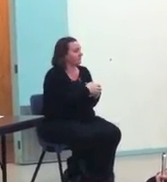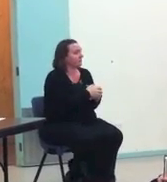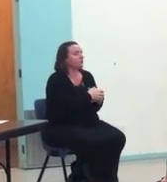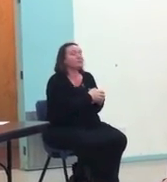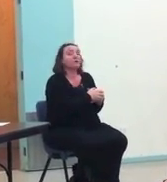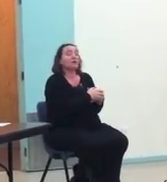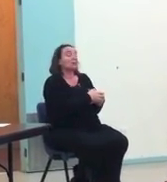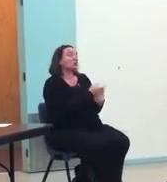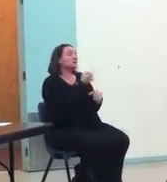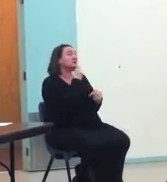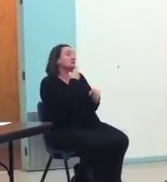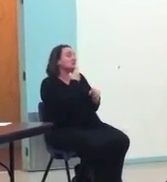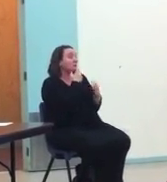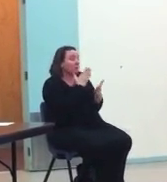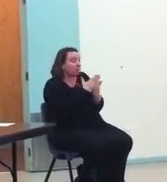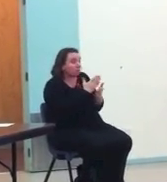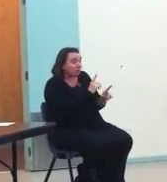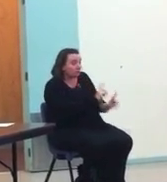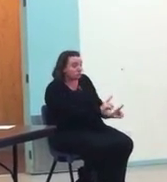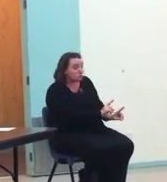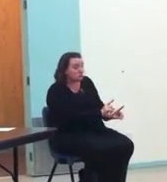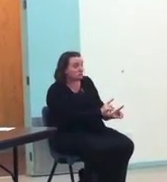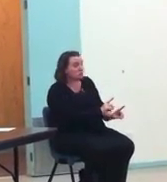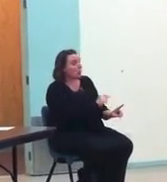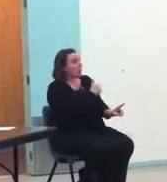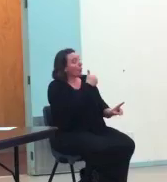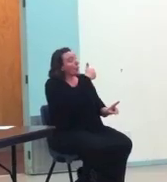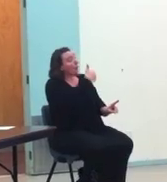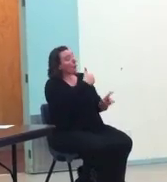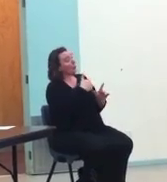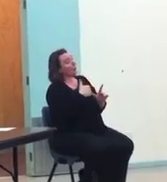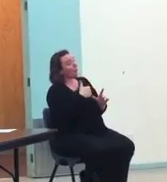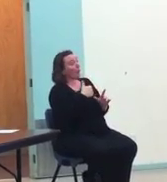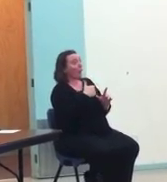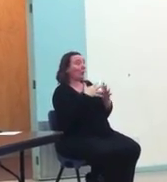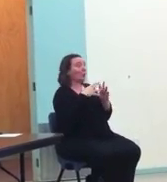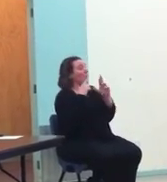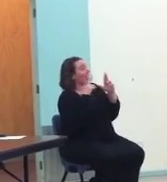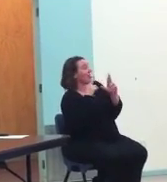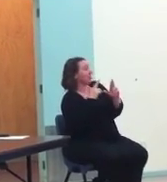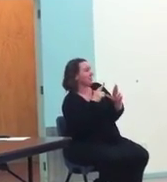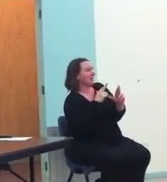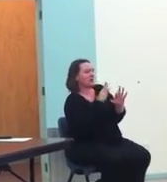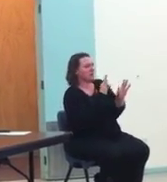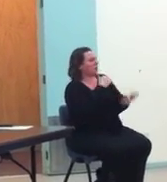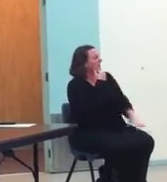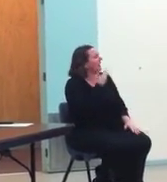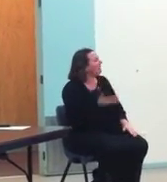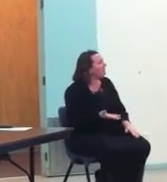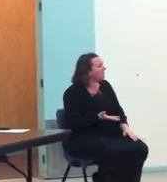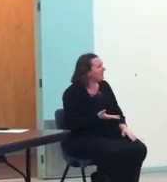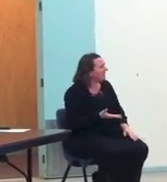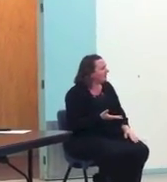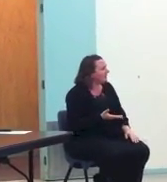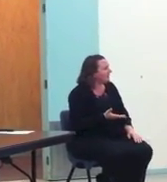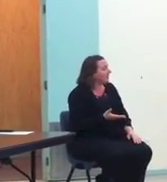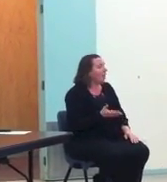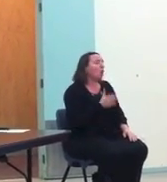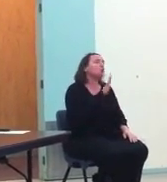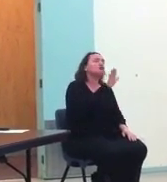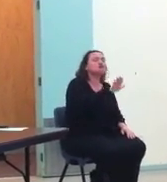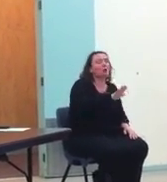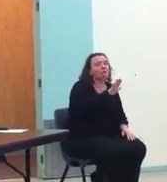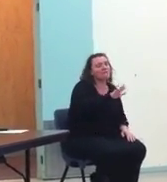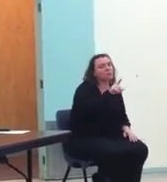the simple reality is that goodwill is not enough. It's not enough to say, oh, I feel sorry for